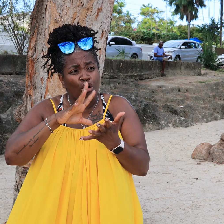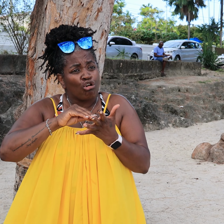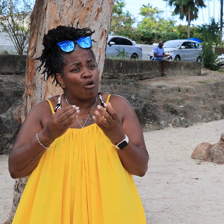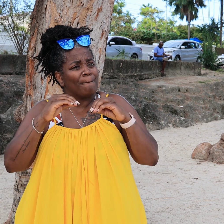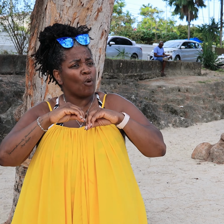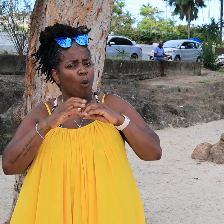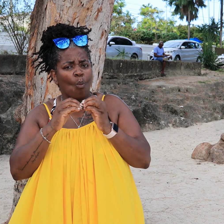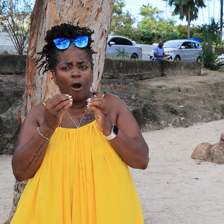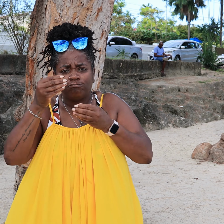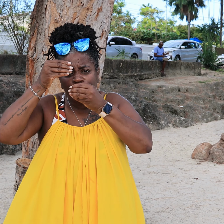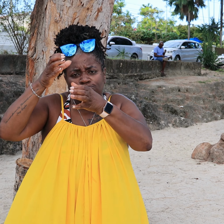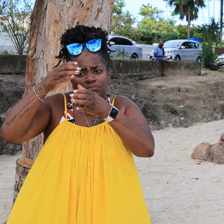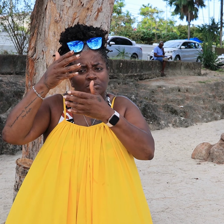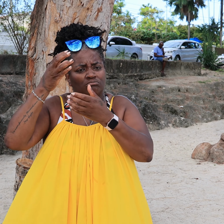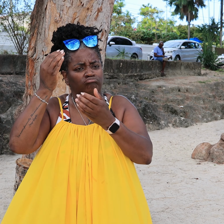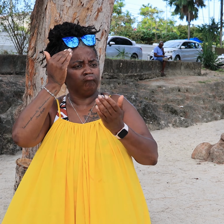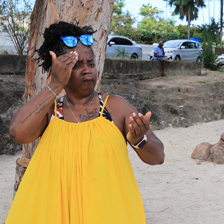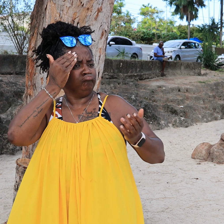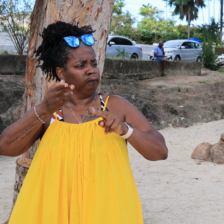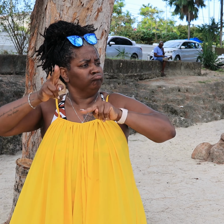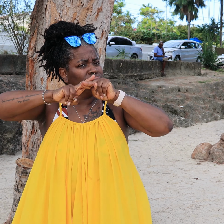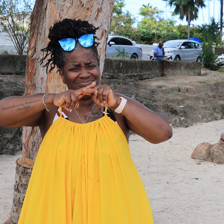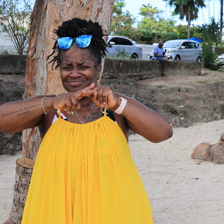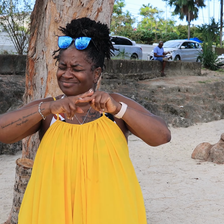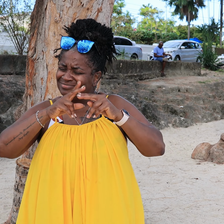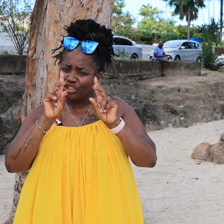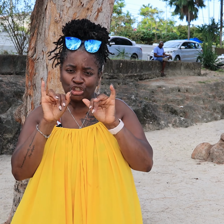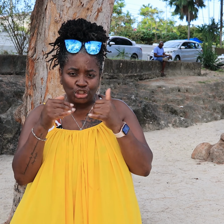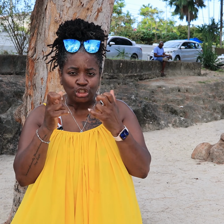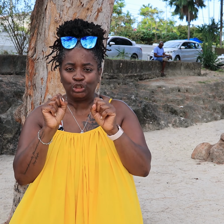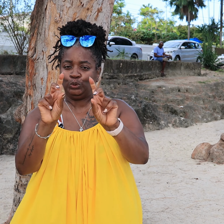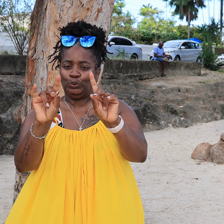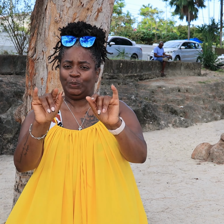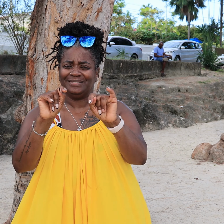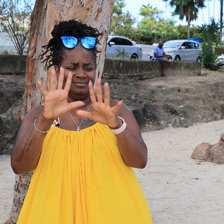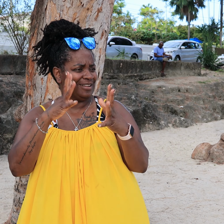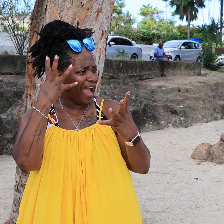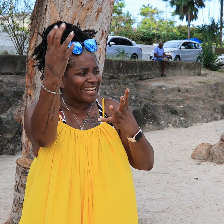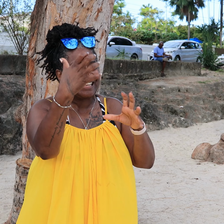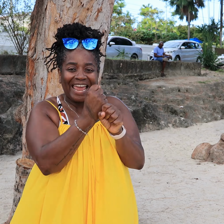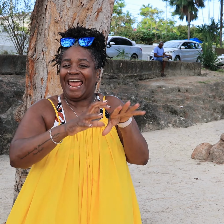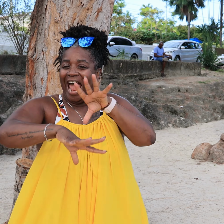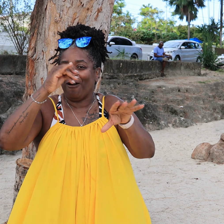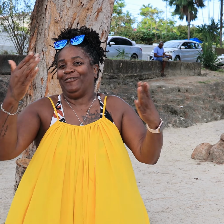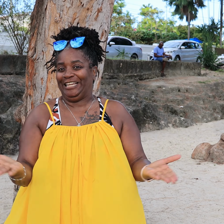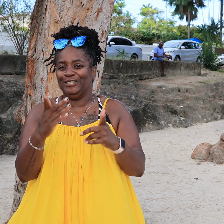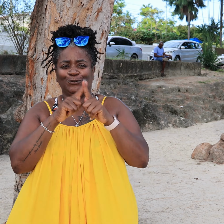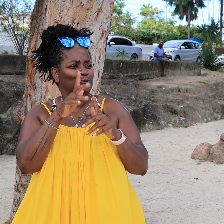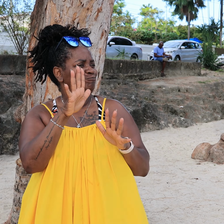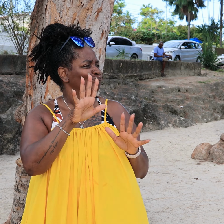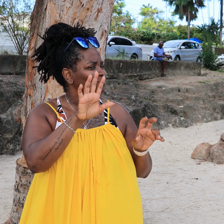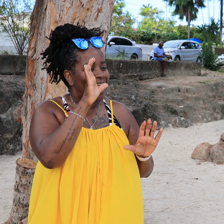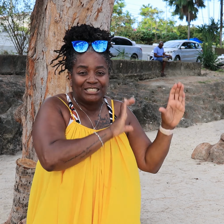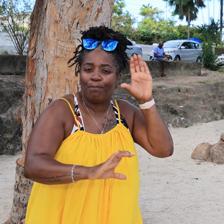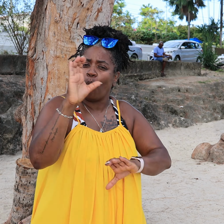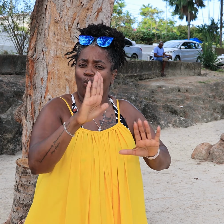in your comfort zone. If you want to learn more, just do it. and get out of here so that you